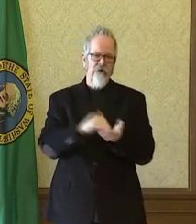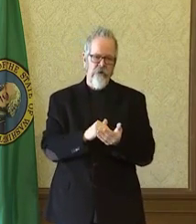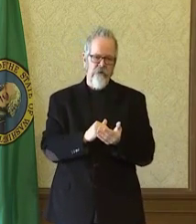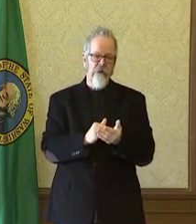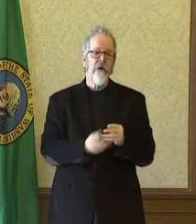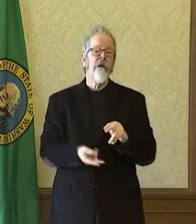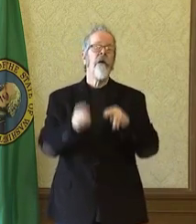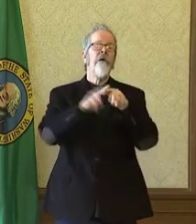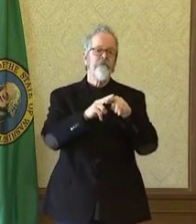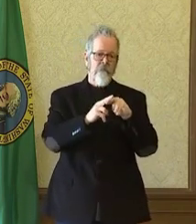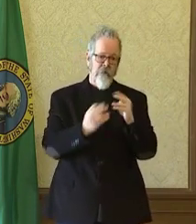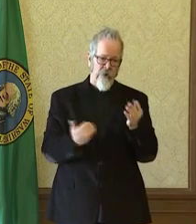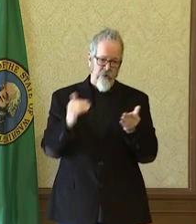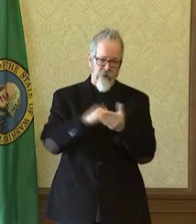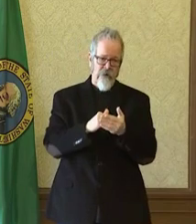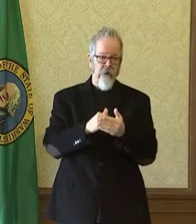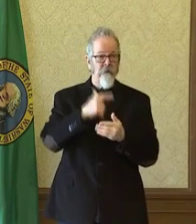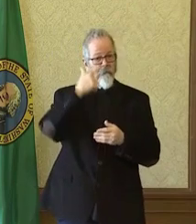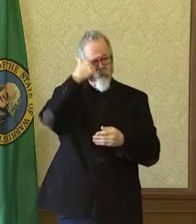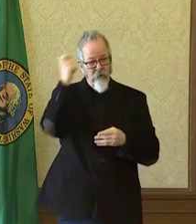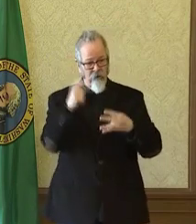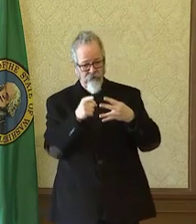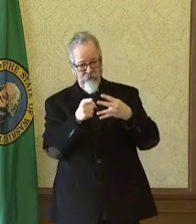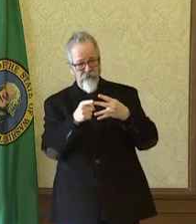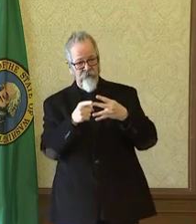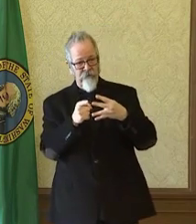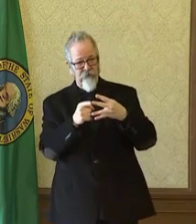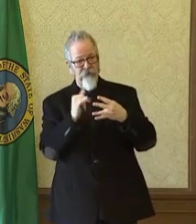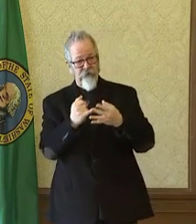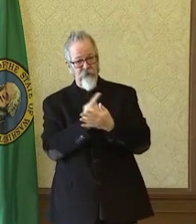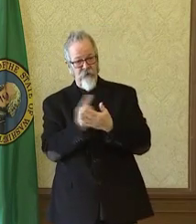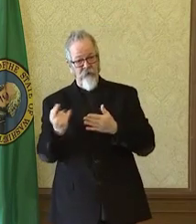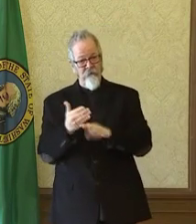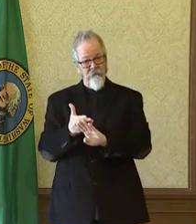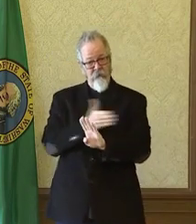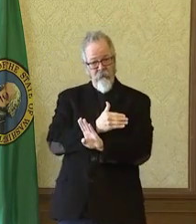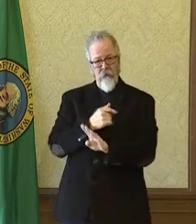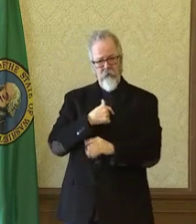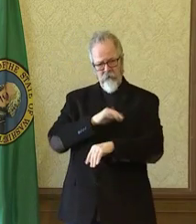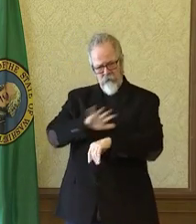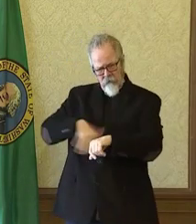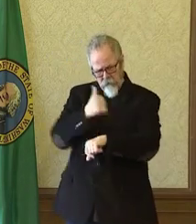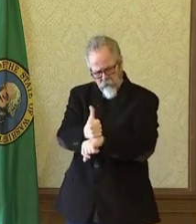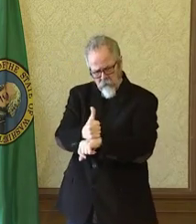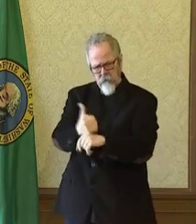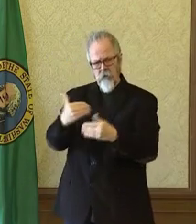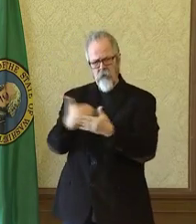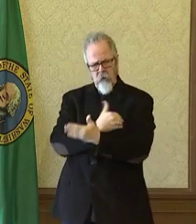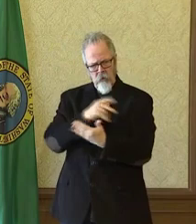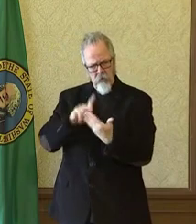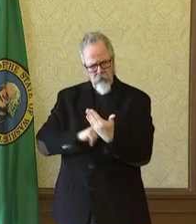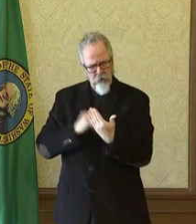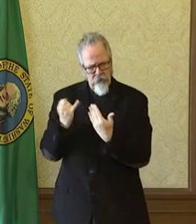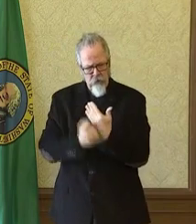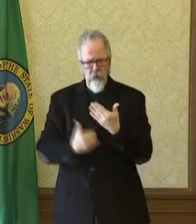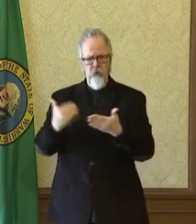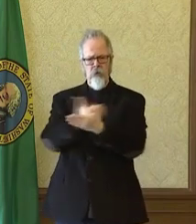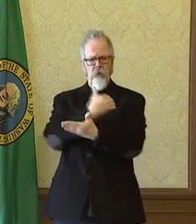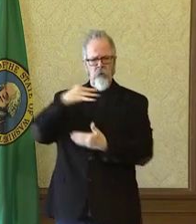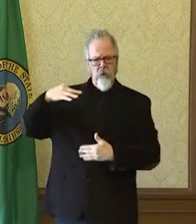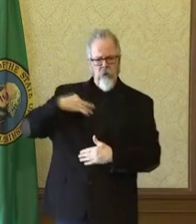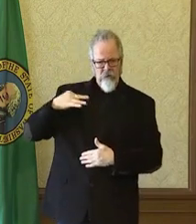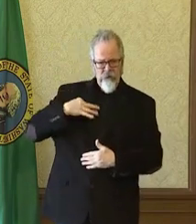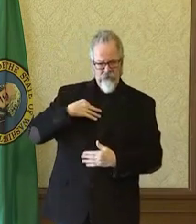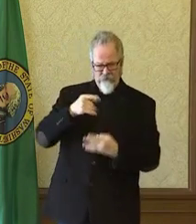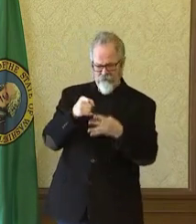leveling out. Susie, could you just briefly describe some of your efforts to be ready for that to